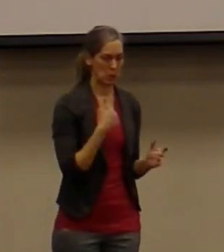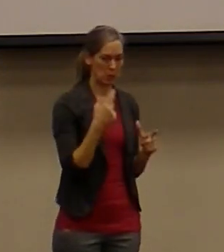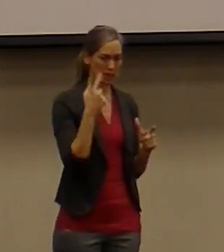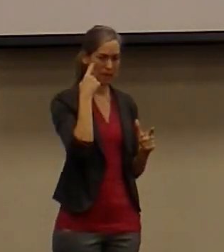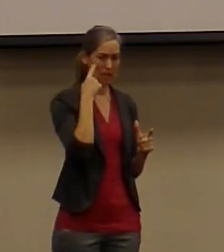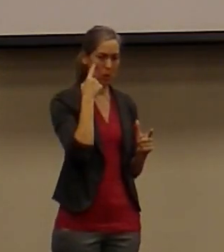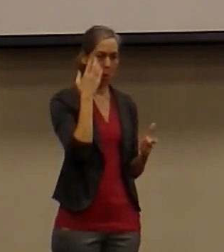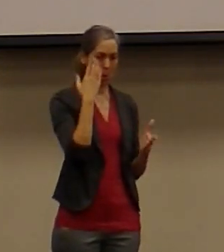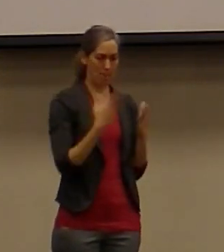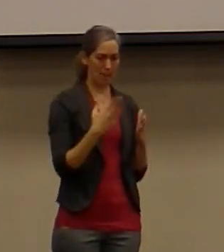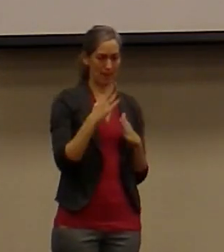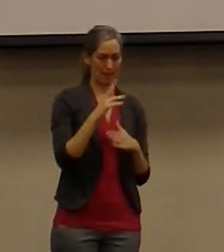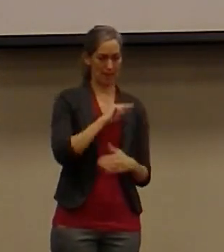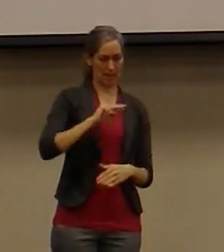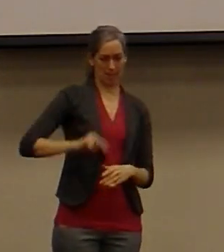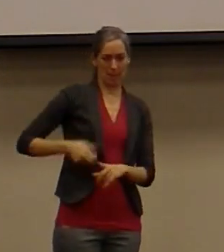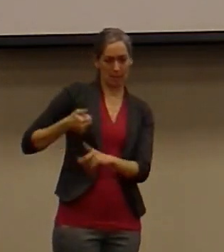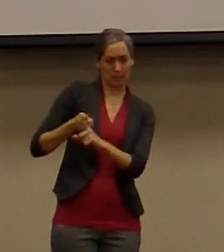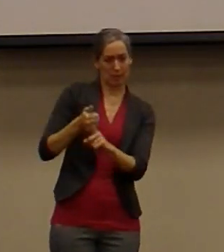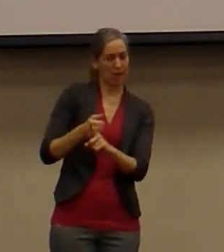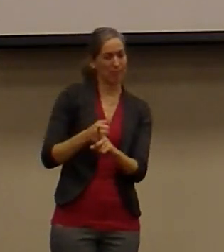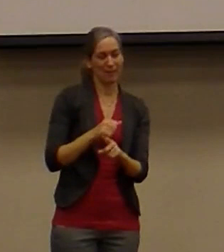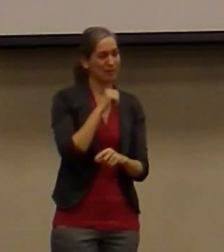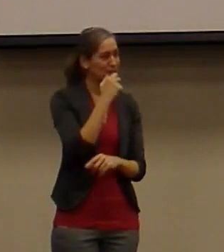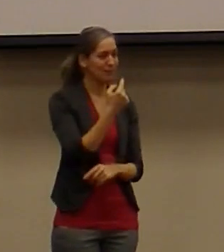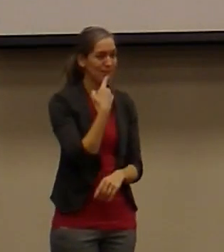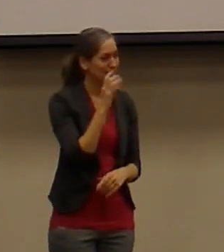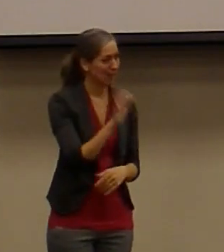image of Nebuchadnezzar himself, but it never says that.